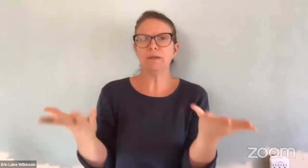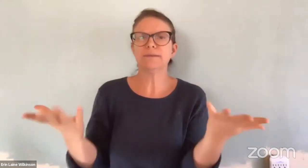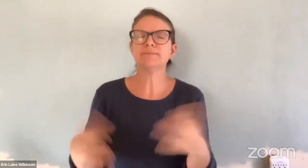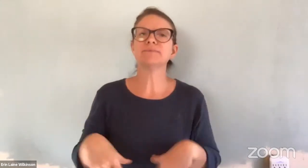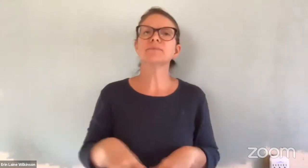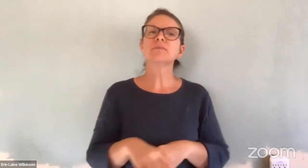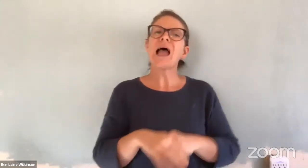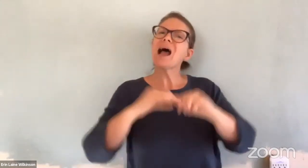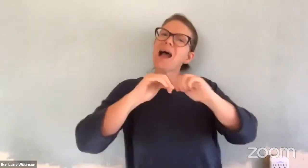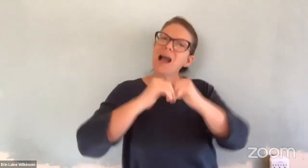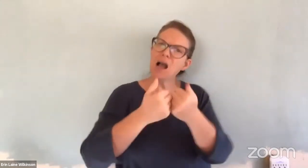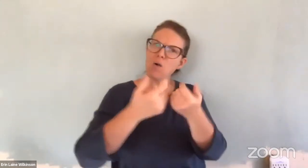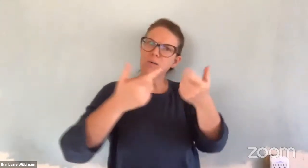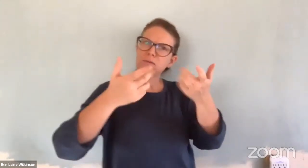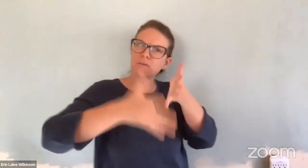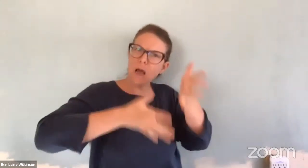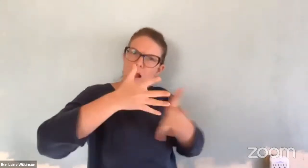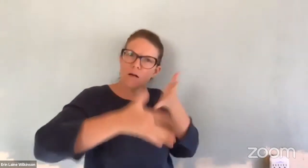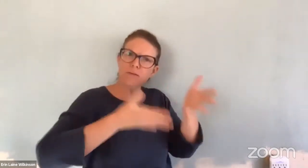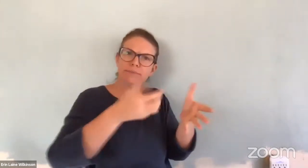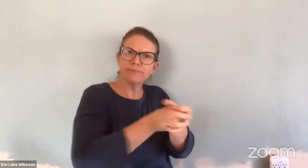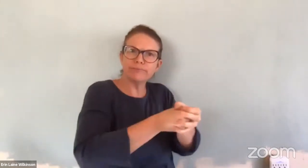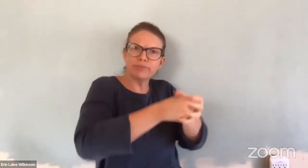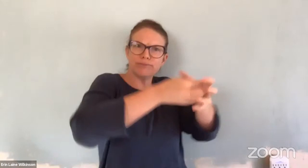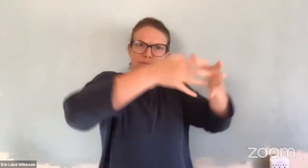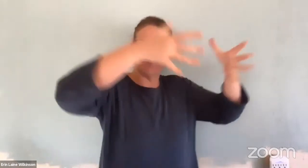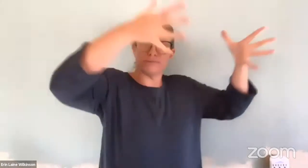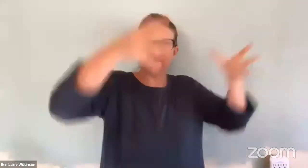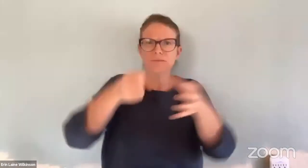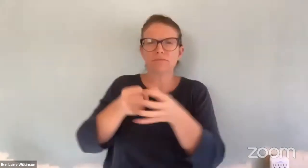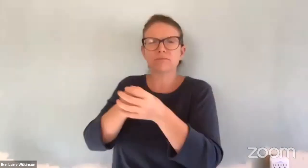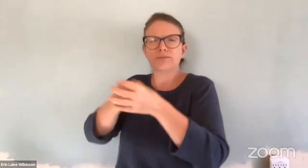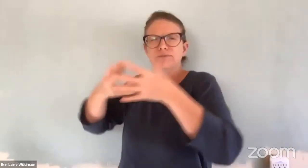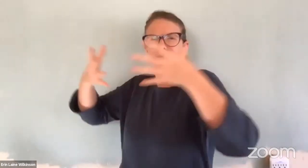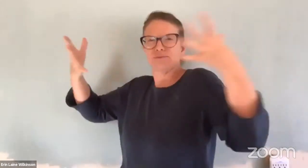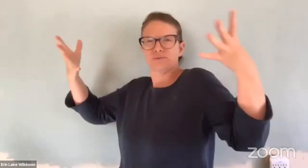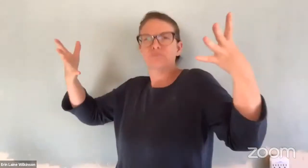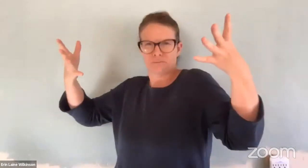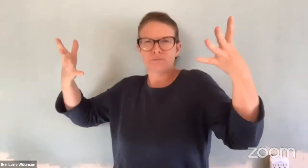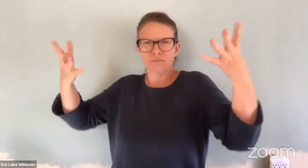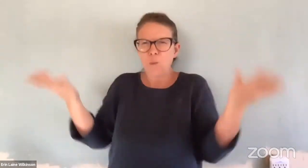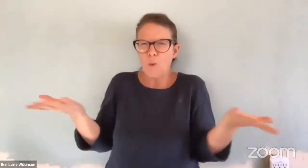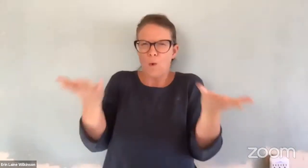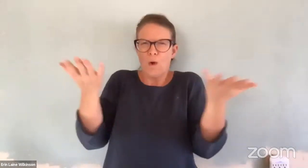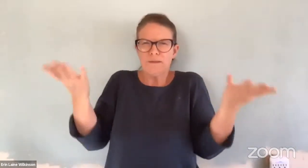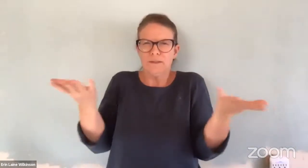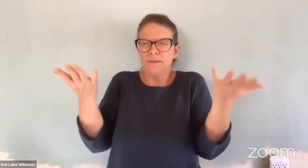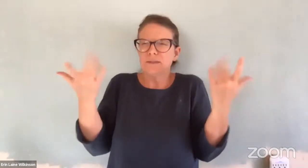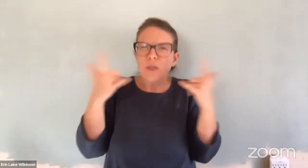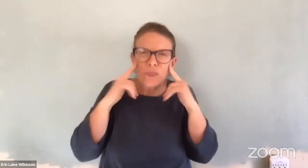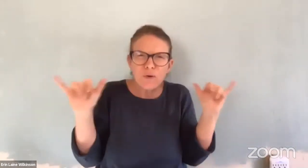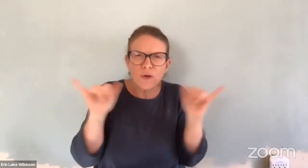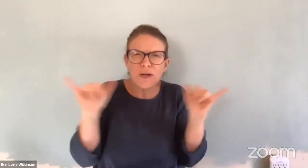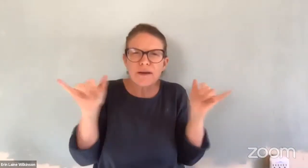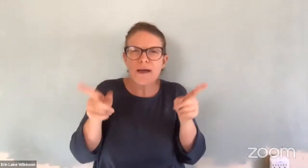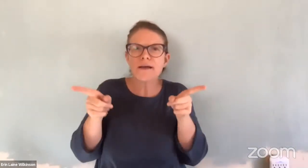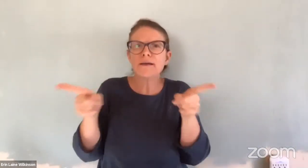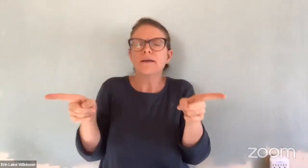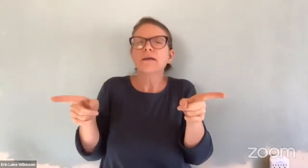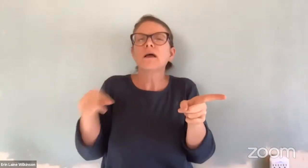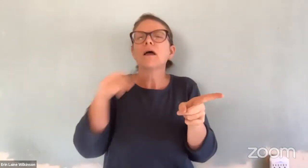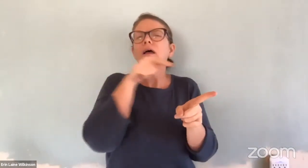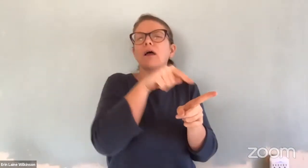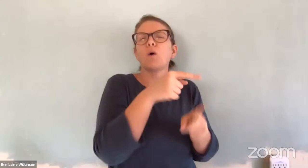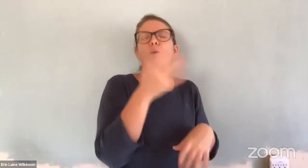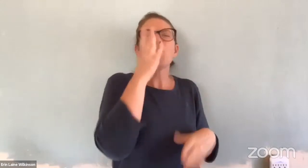some new information about this certain view, which is how sign languages emerge